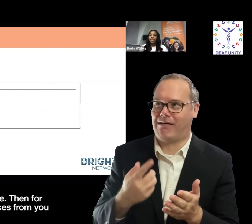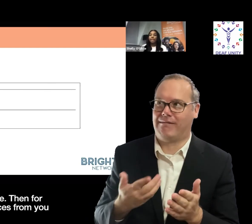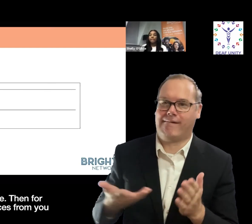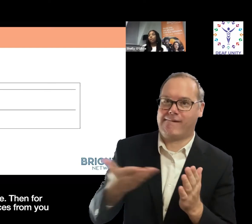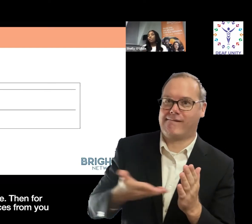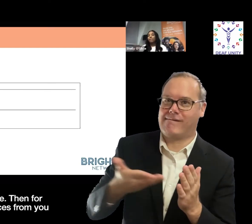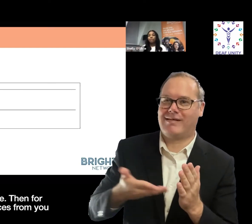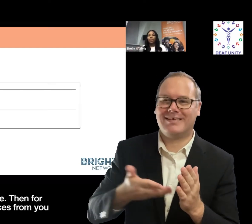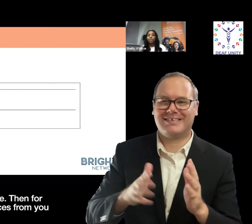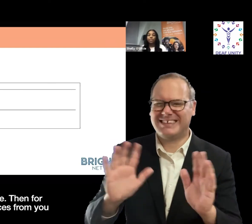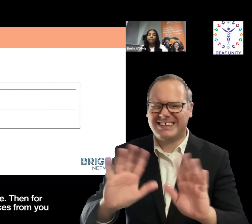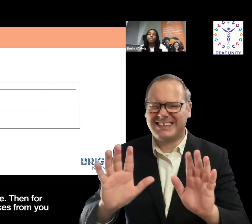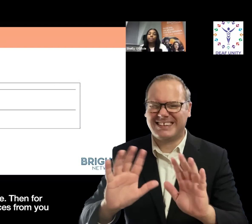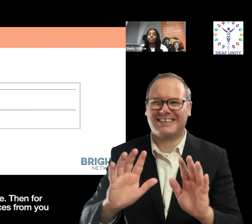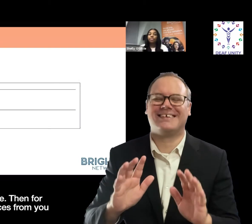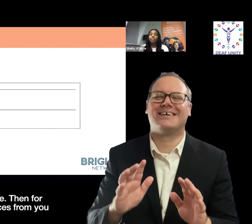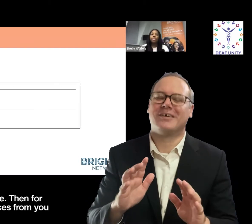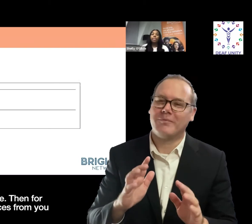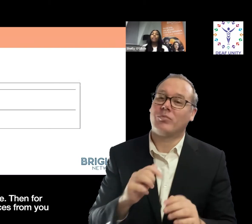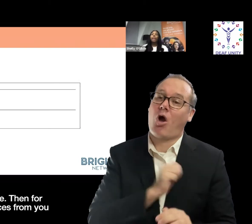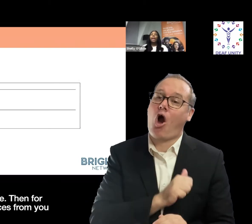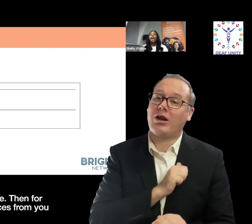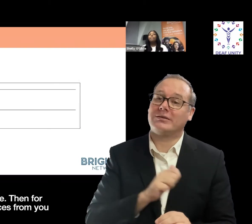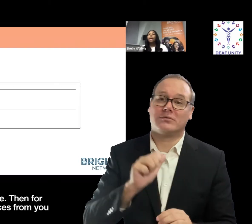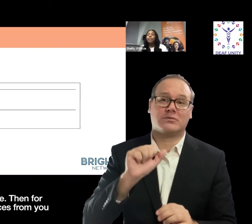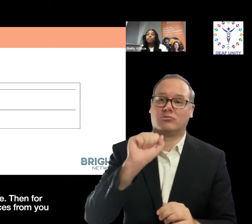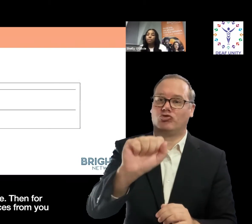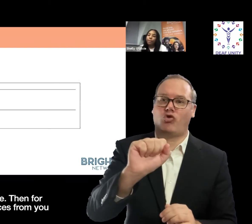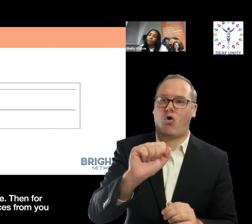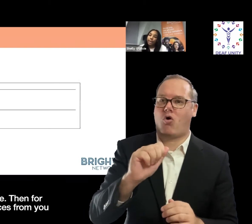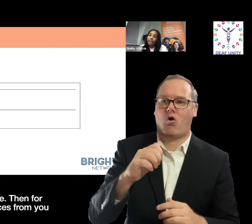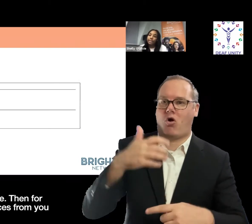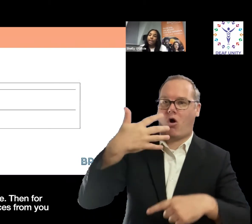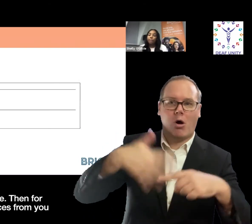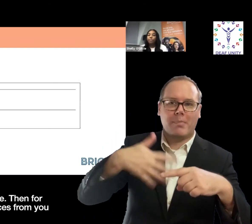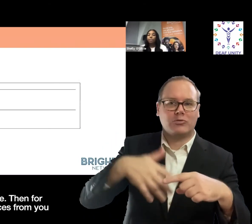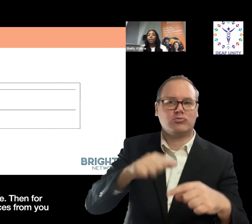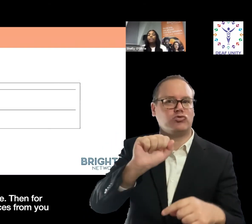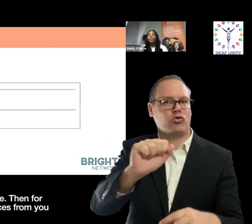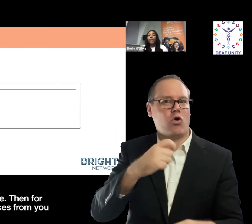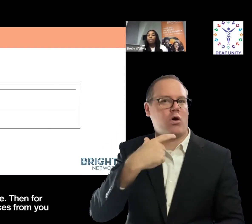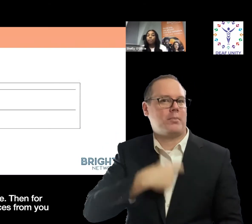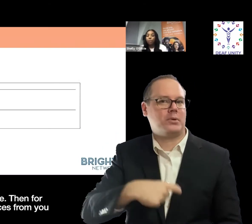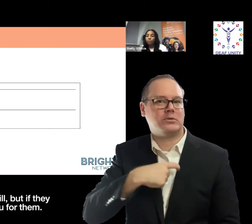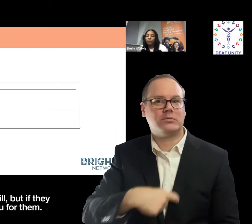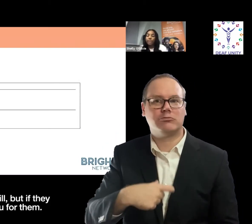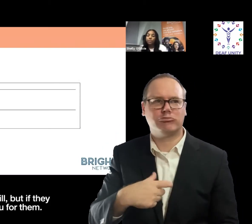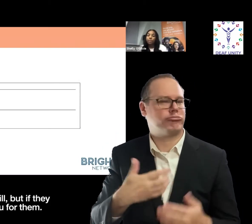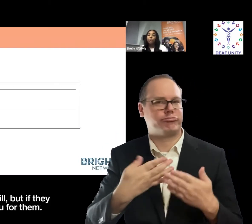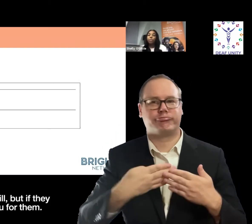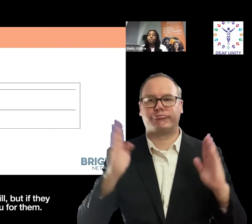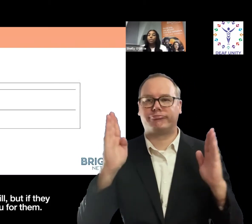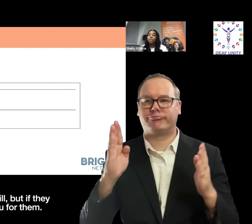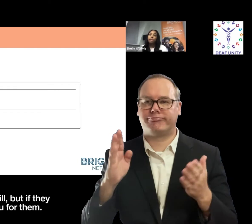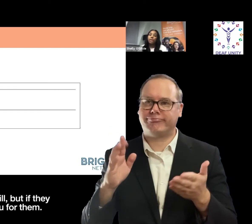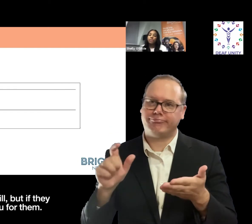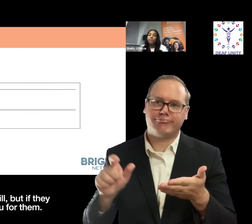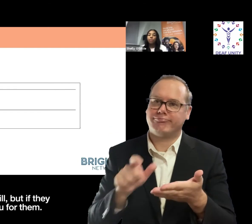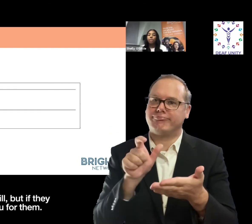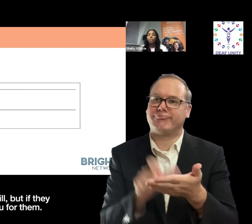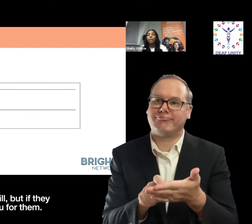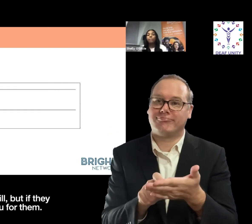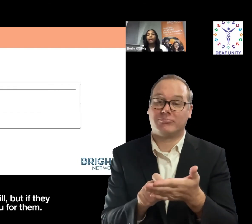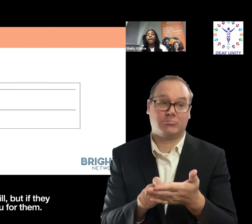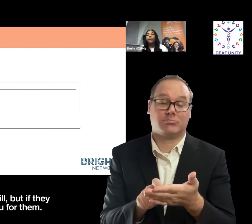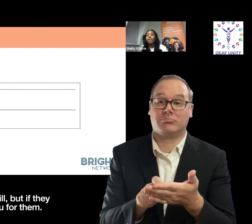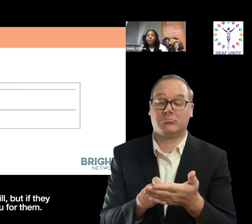being selected over someone else. And then for referees, if they ever want references from you, which most graduate